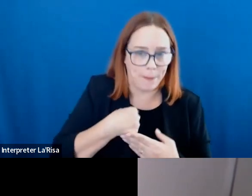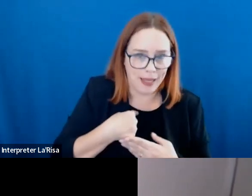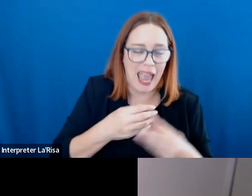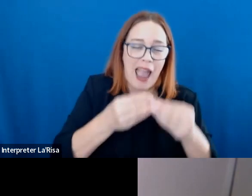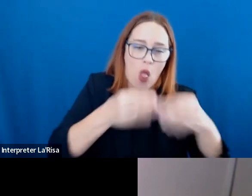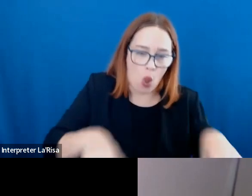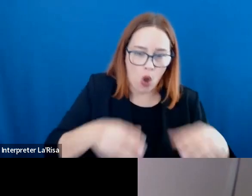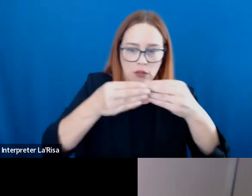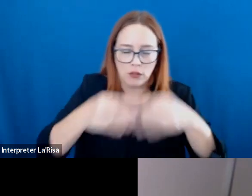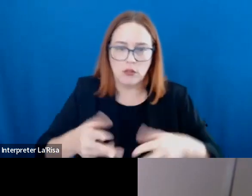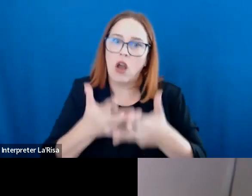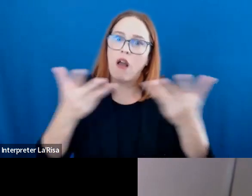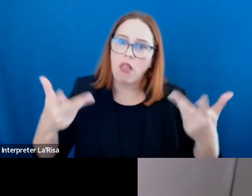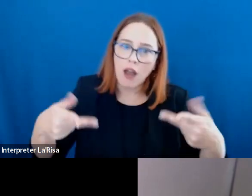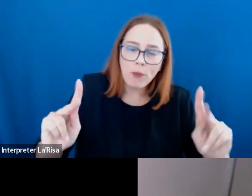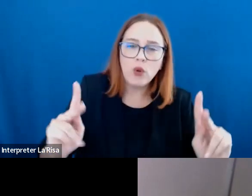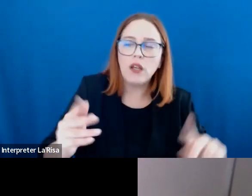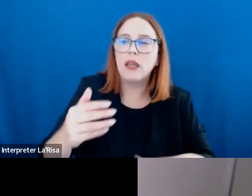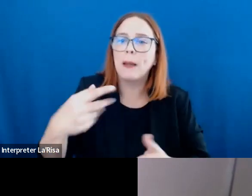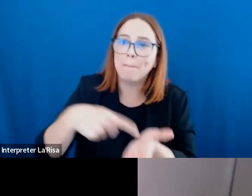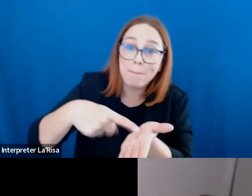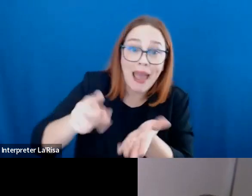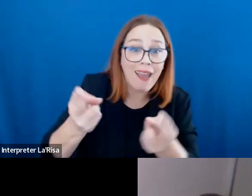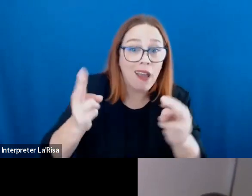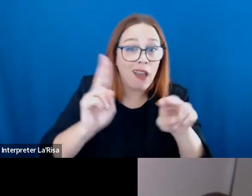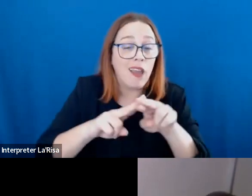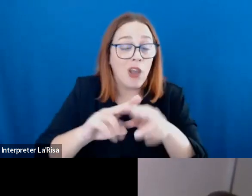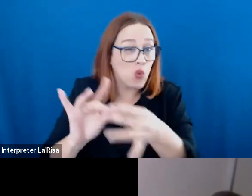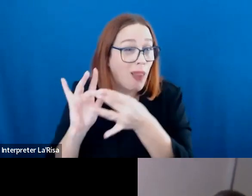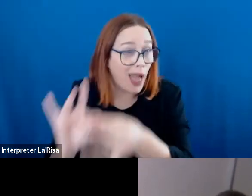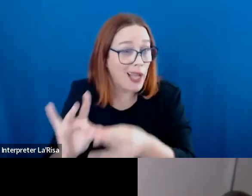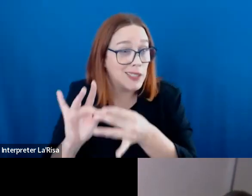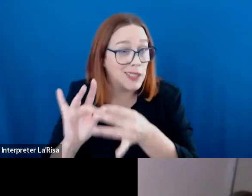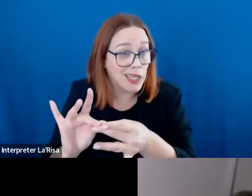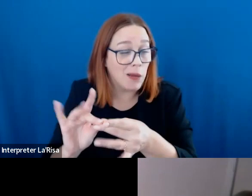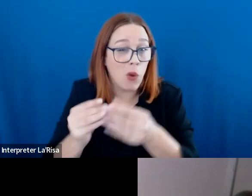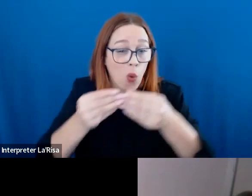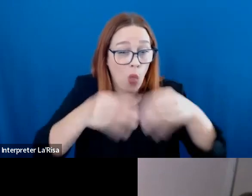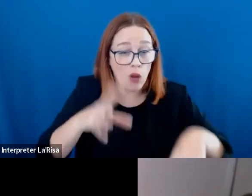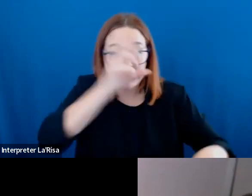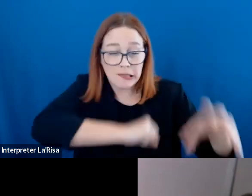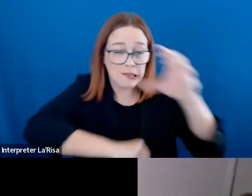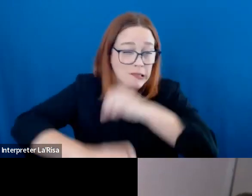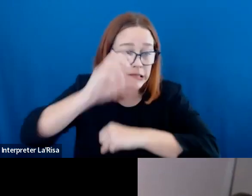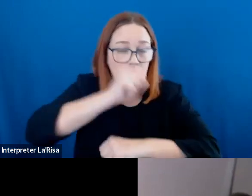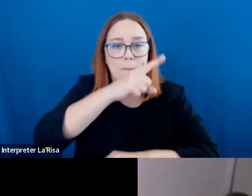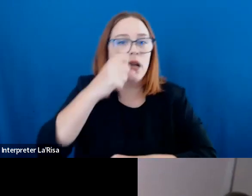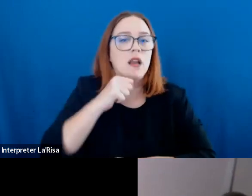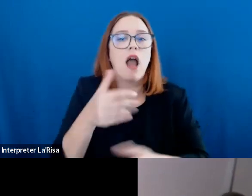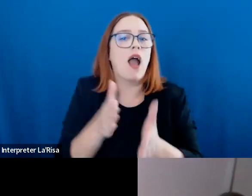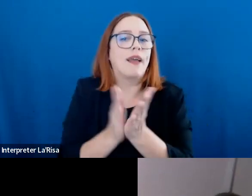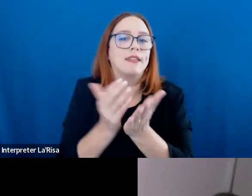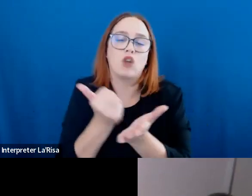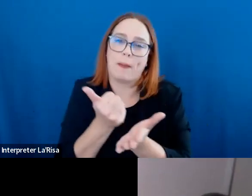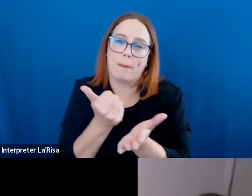things, good pay, decent relationships, and just overall a chance to